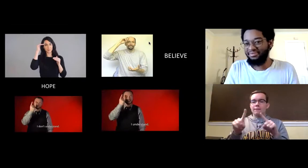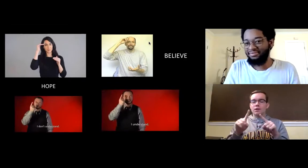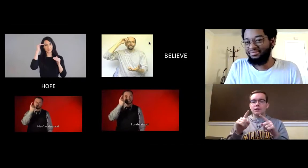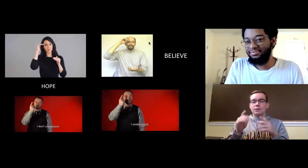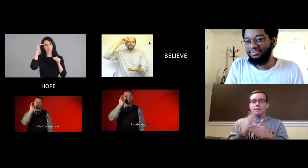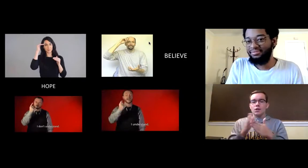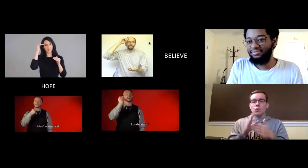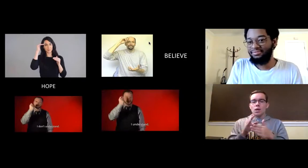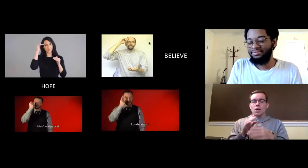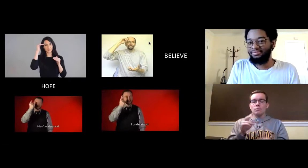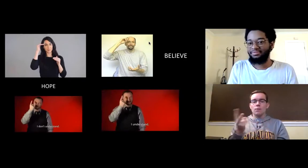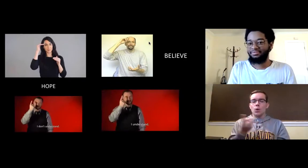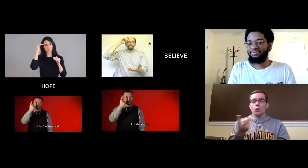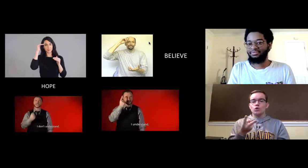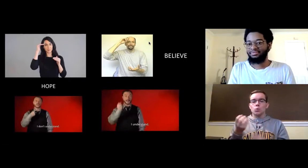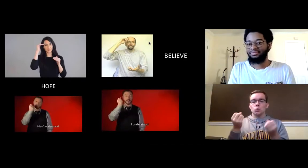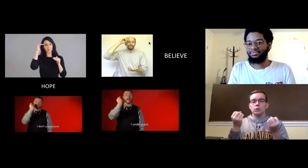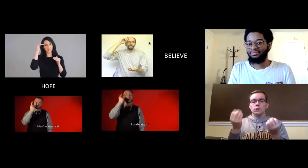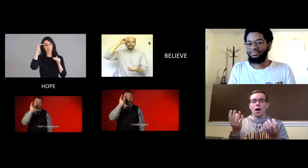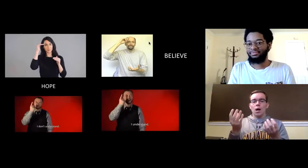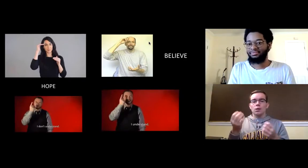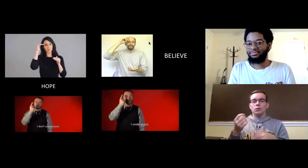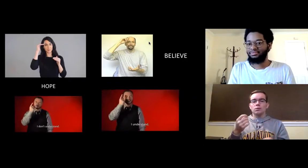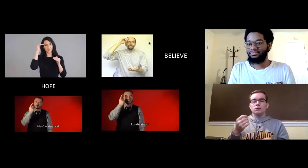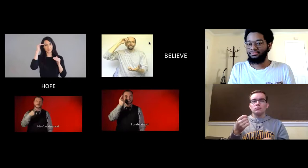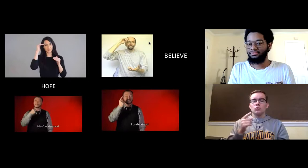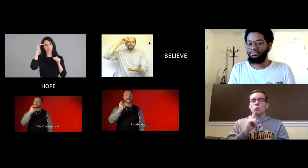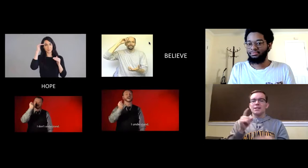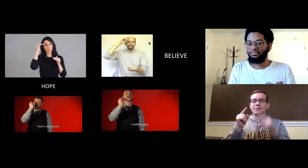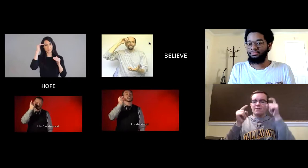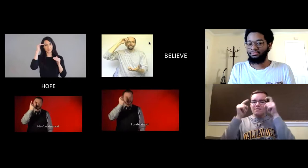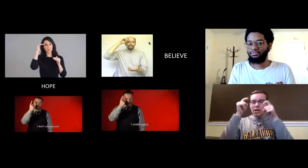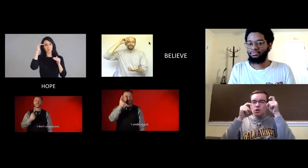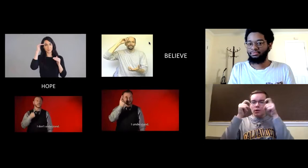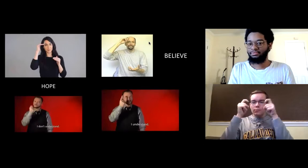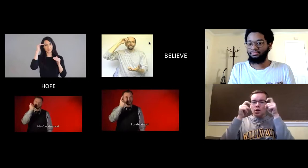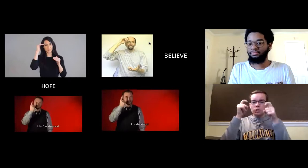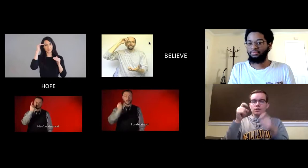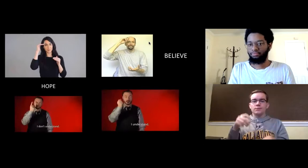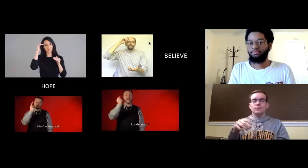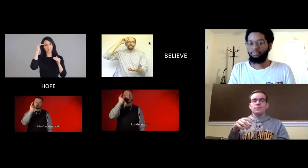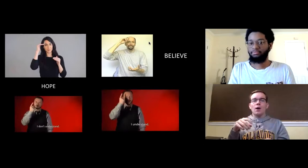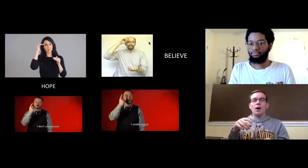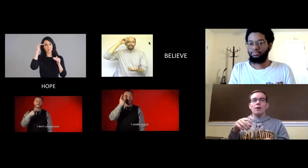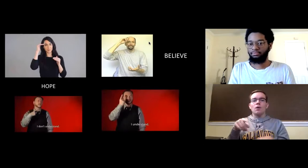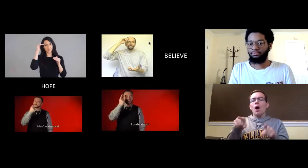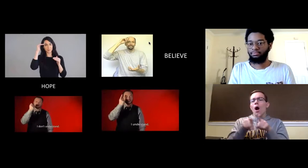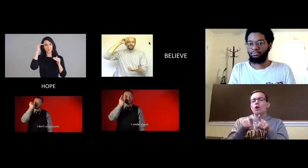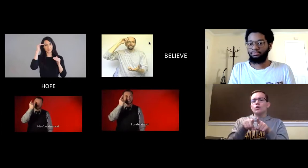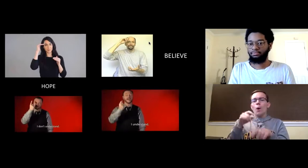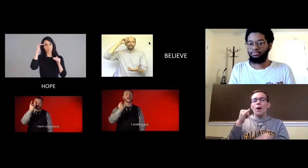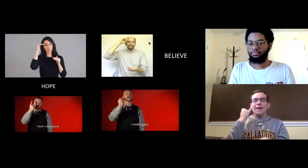Same here. So the difference between those two signs is facial